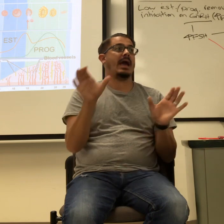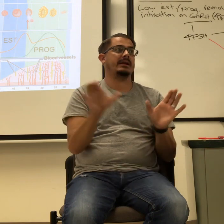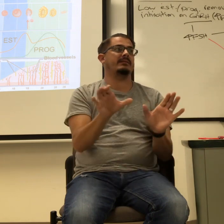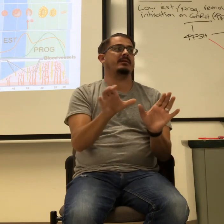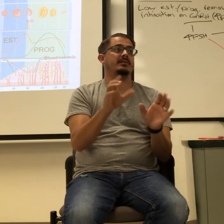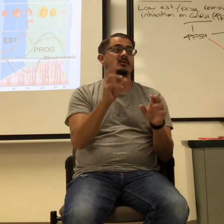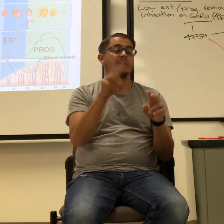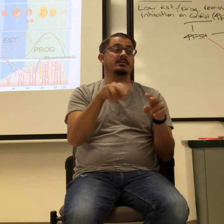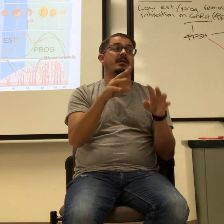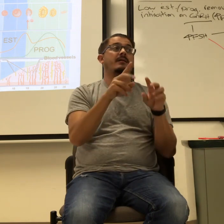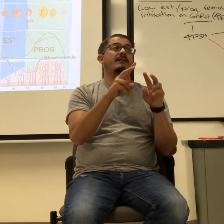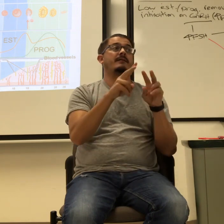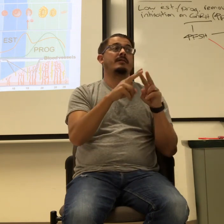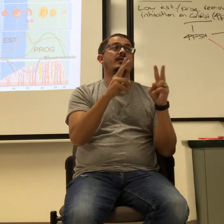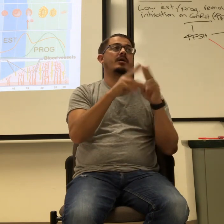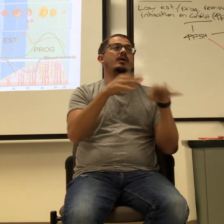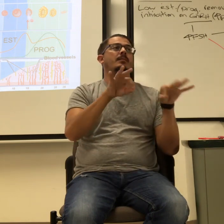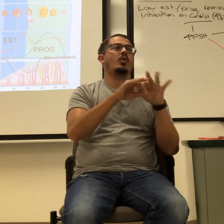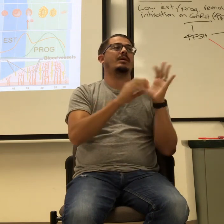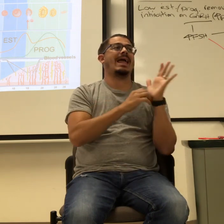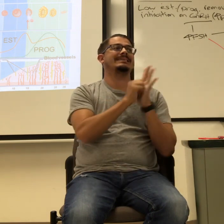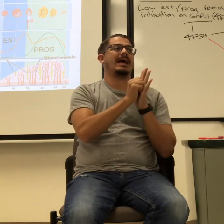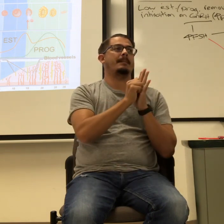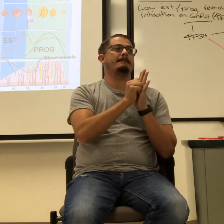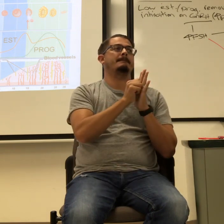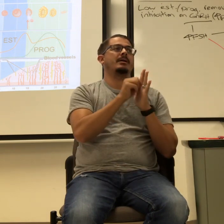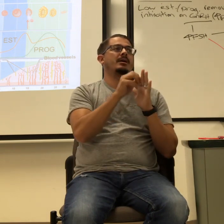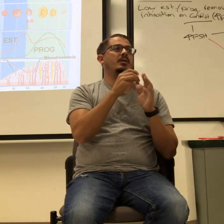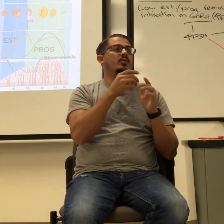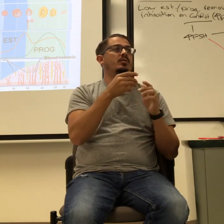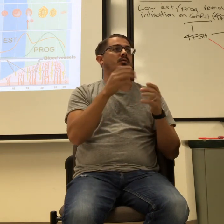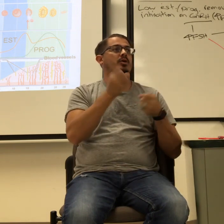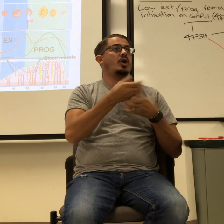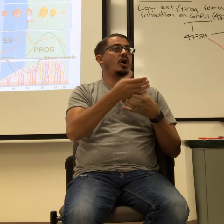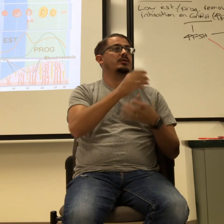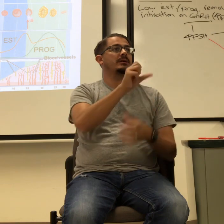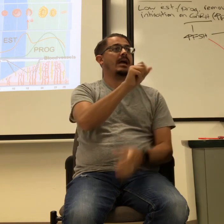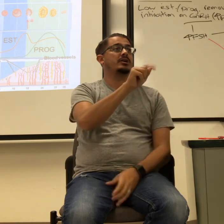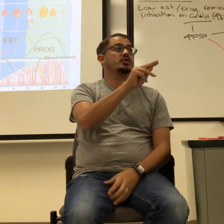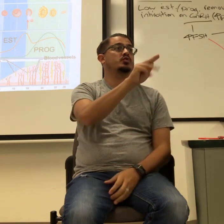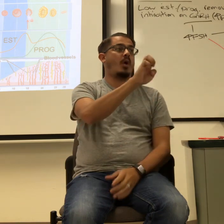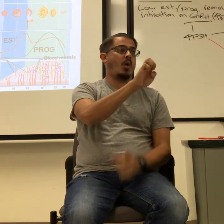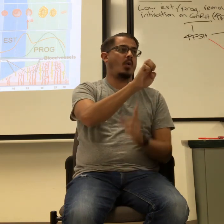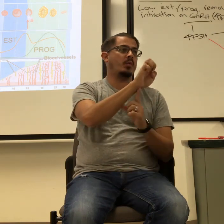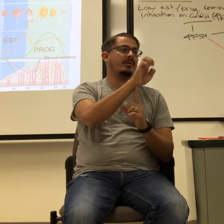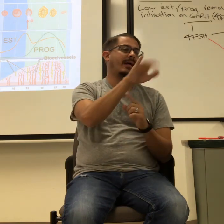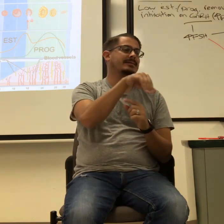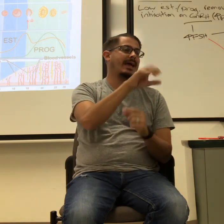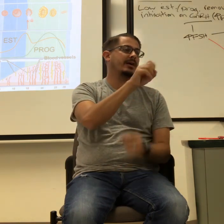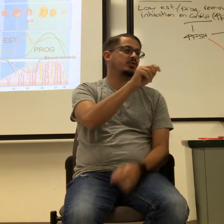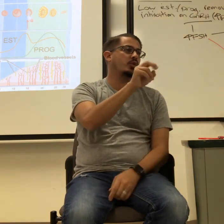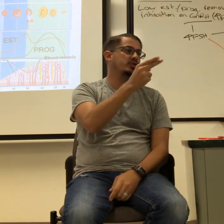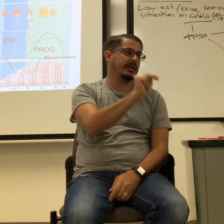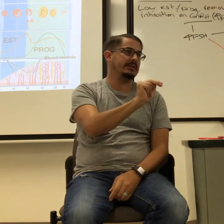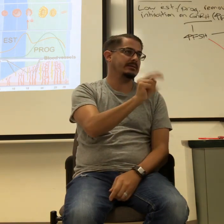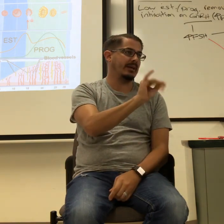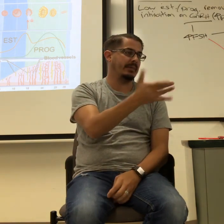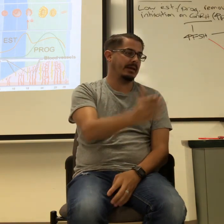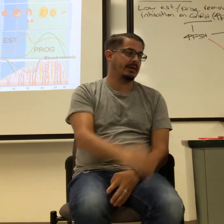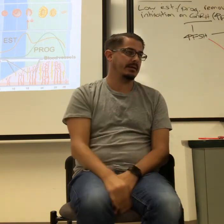That's a very important enzyme because it gets you your estrogen. Estrone is one of the estrogens. Okay,